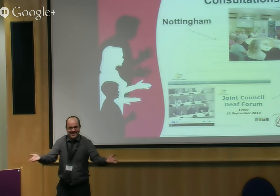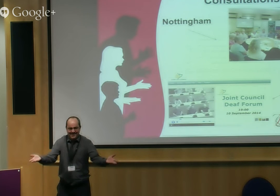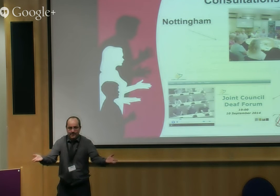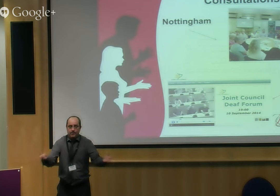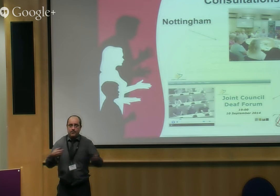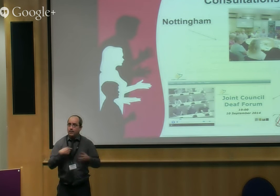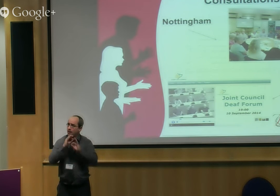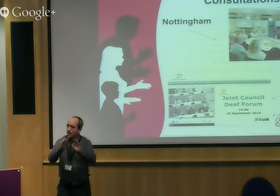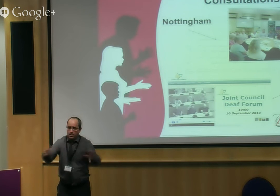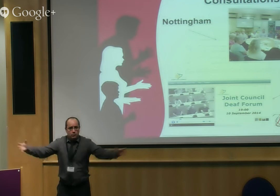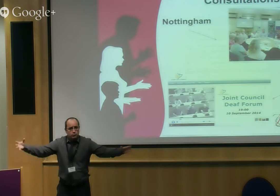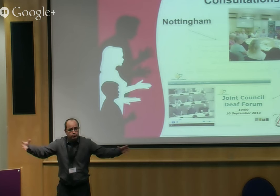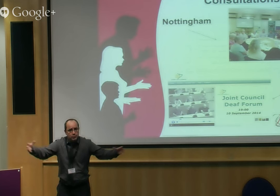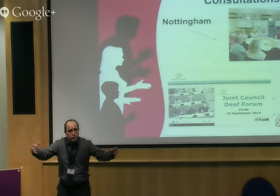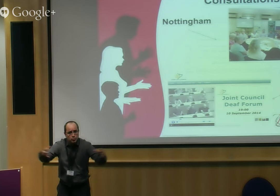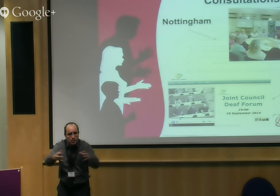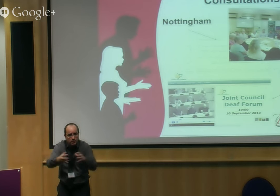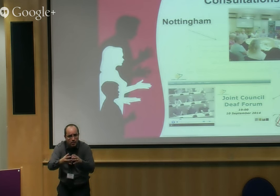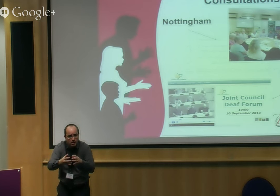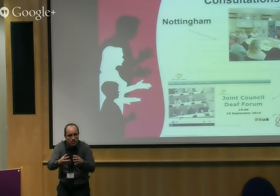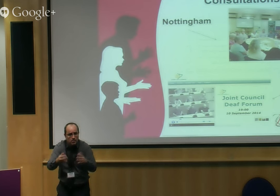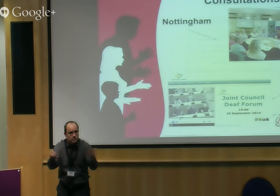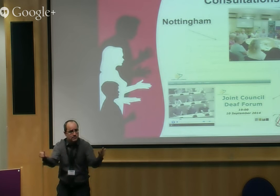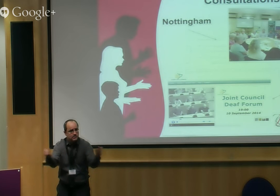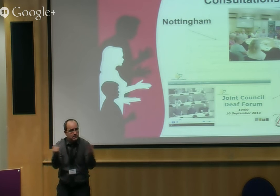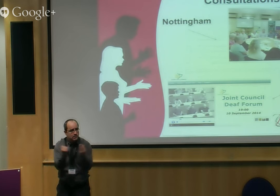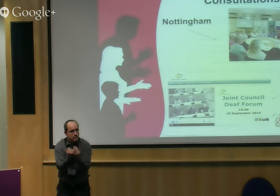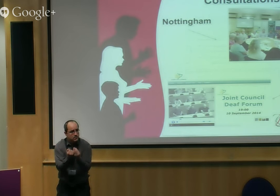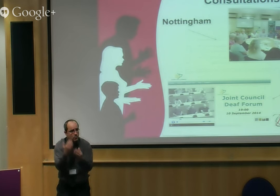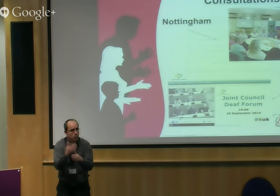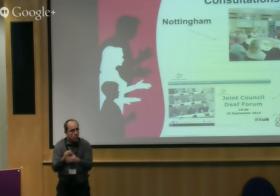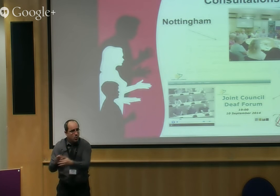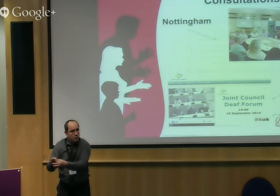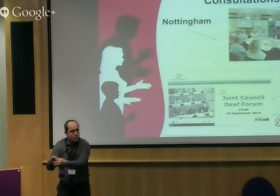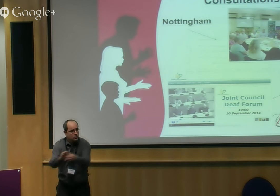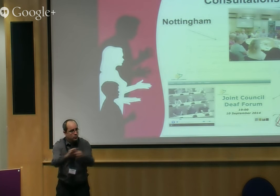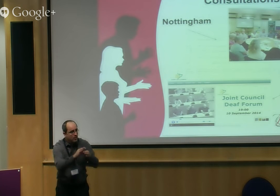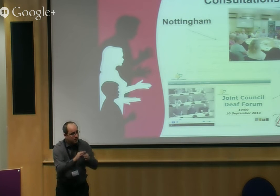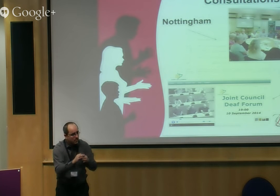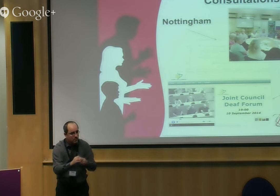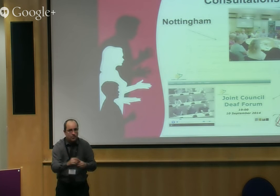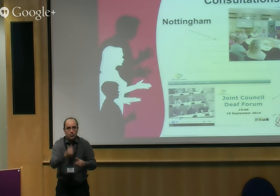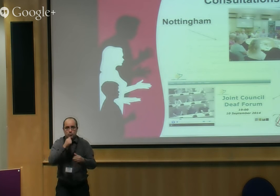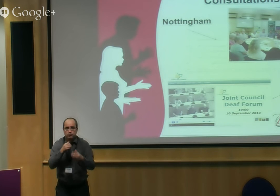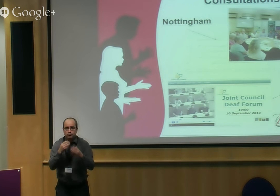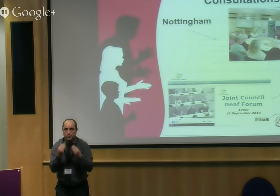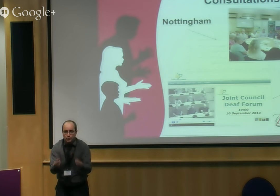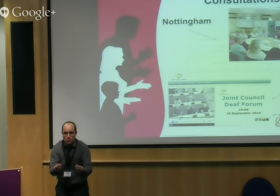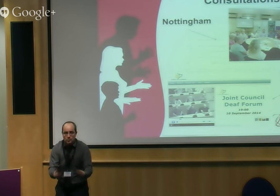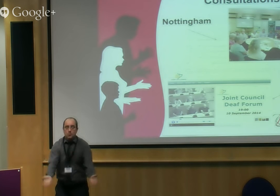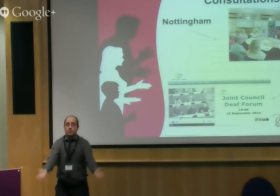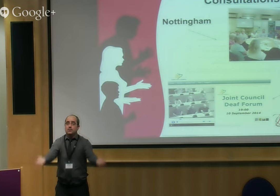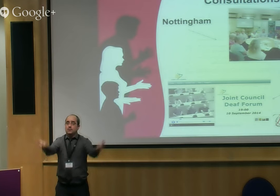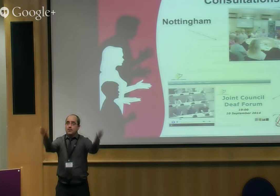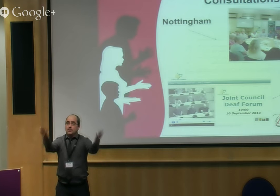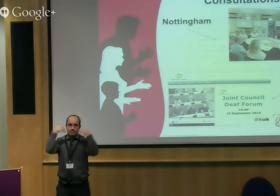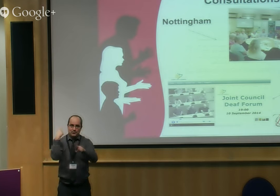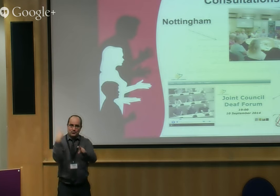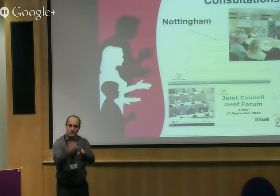6 councils signed because Nottingham signed. So working together, we try and bring those 6 together to work